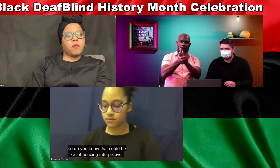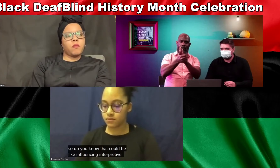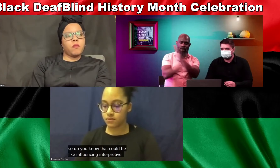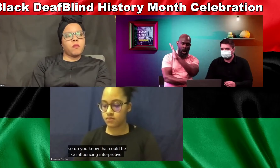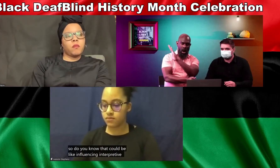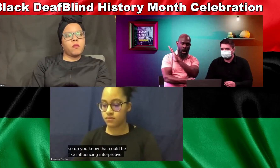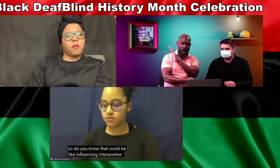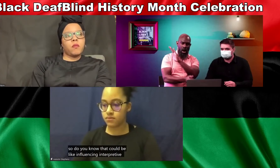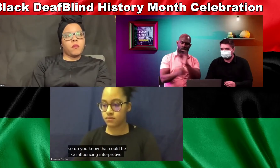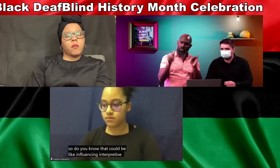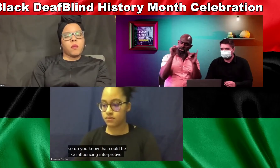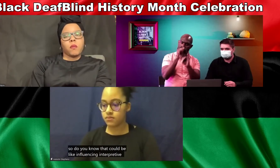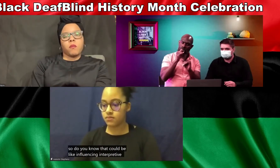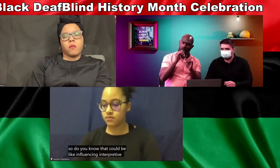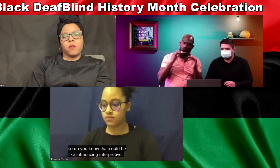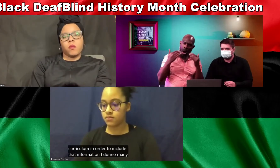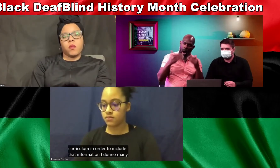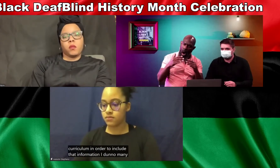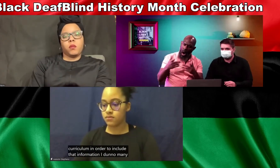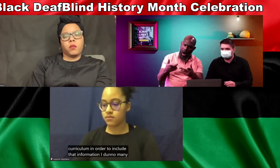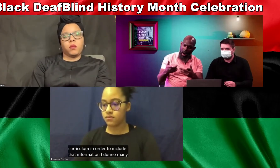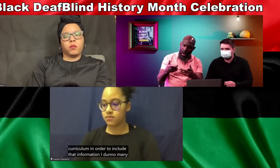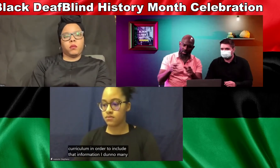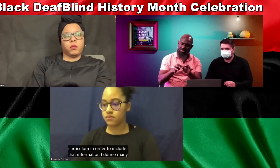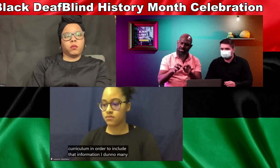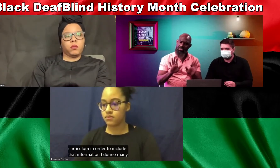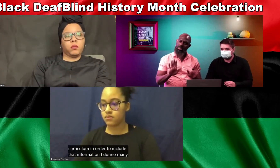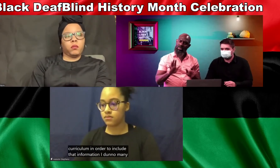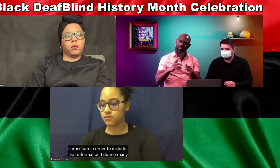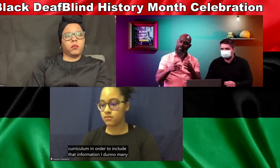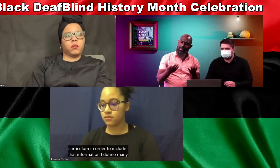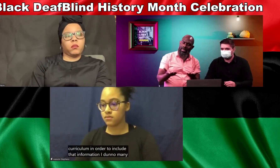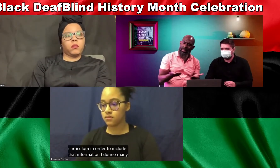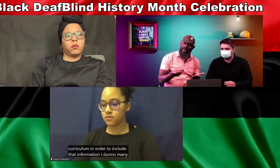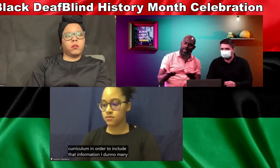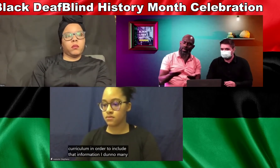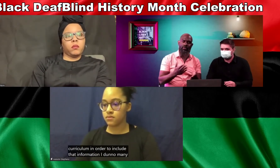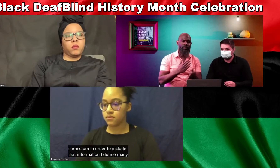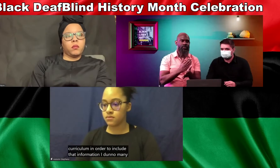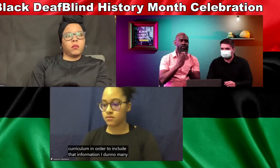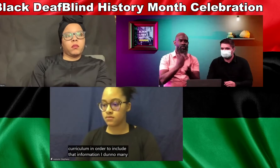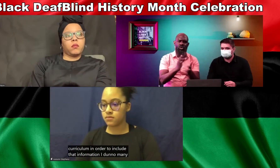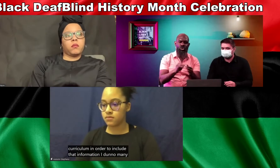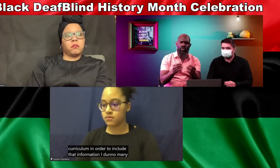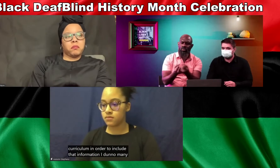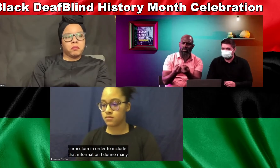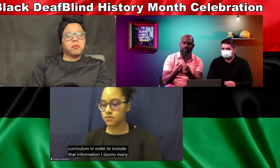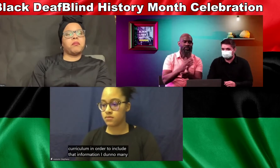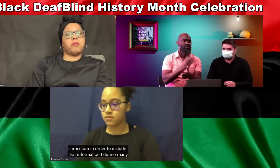know many Black codas that are very skilled with language